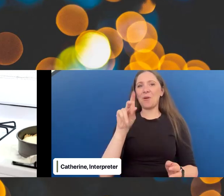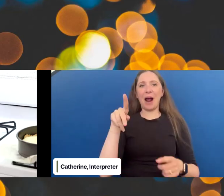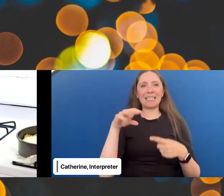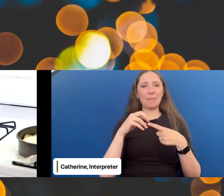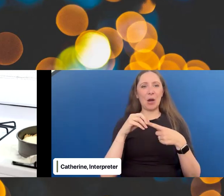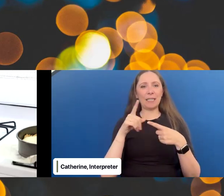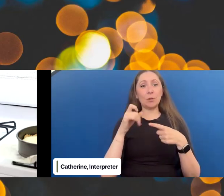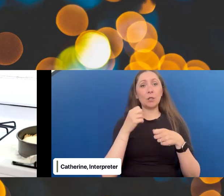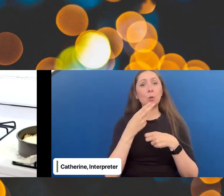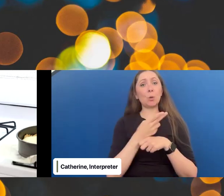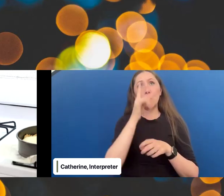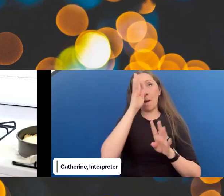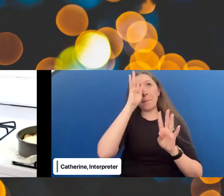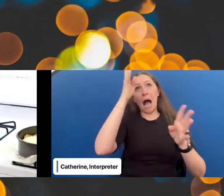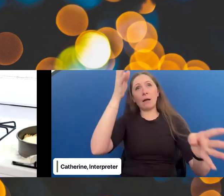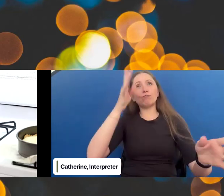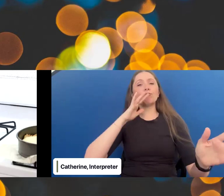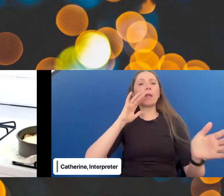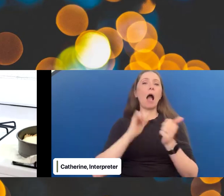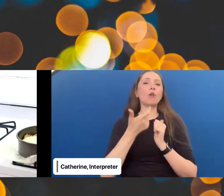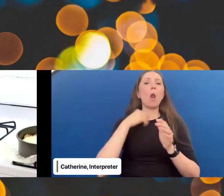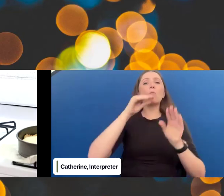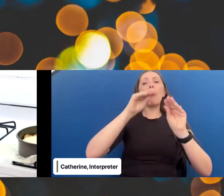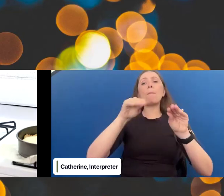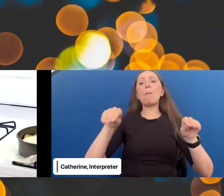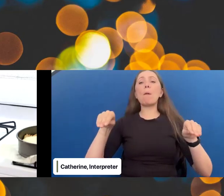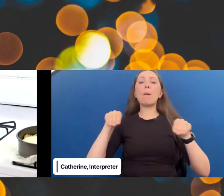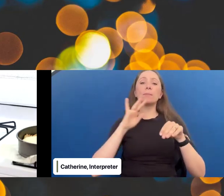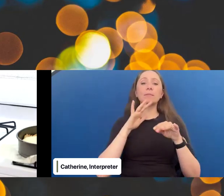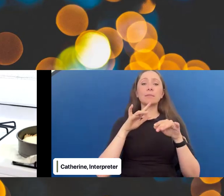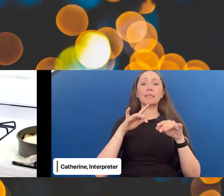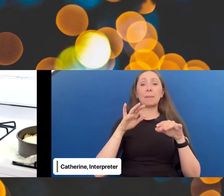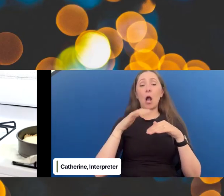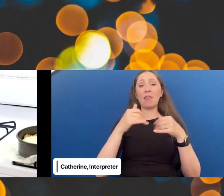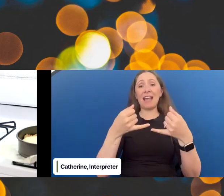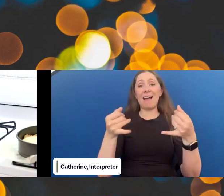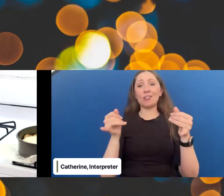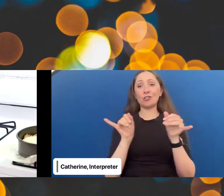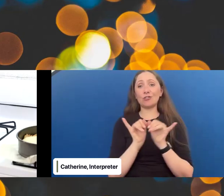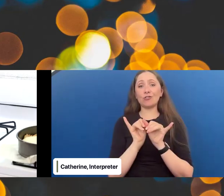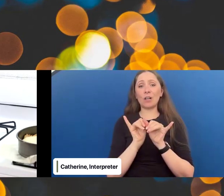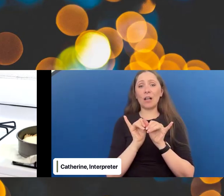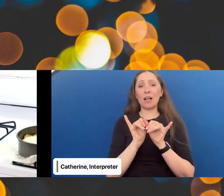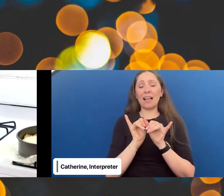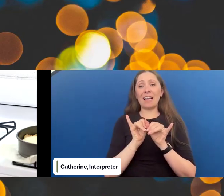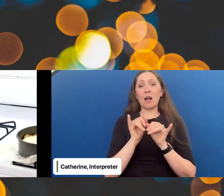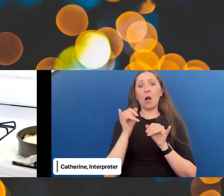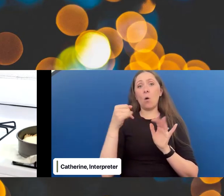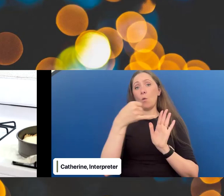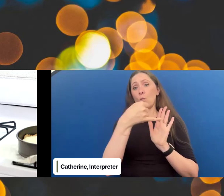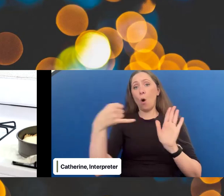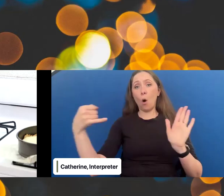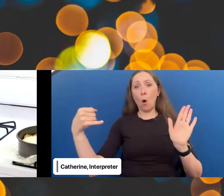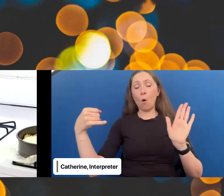you can use your creativity. All right. You can spread the raspberries around evenly or just all in one row clumped